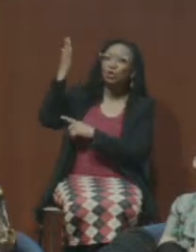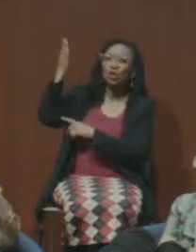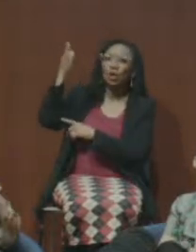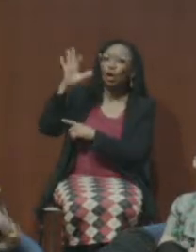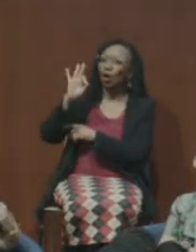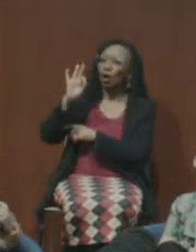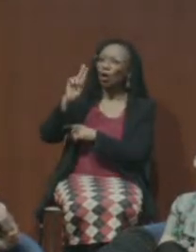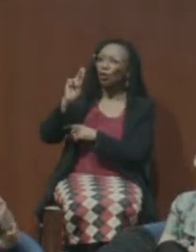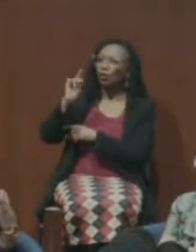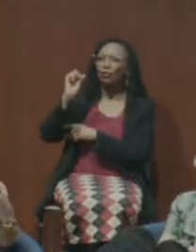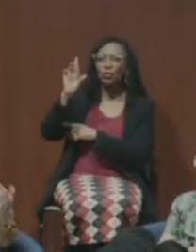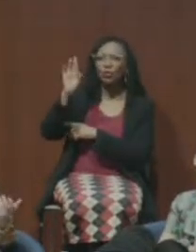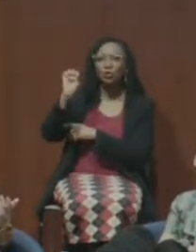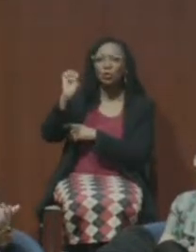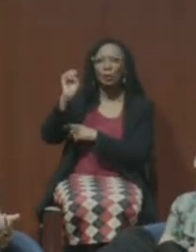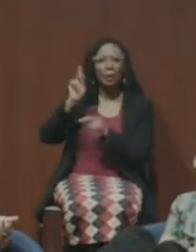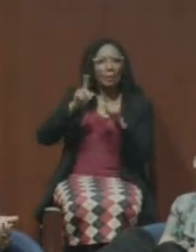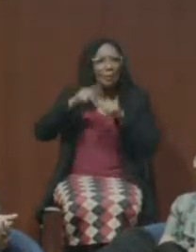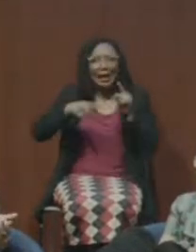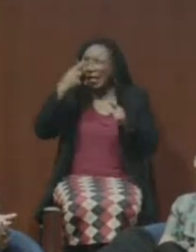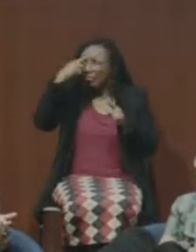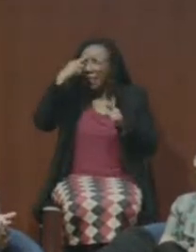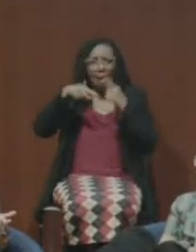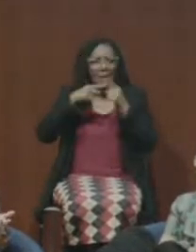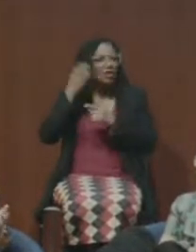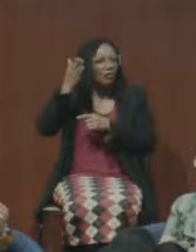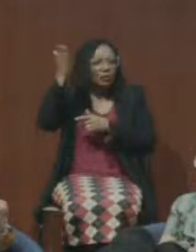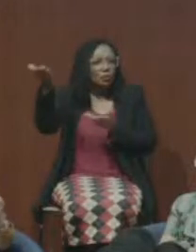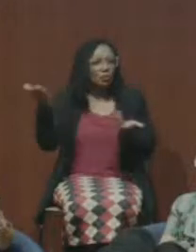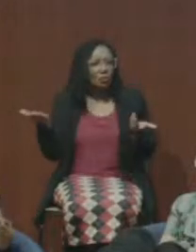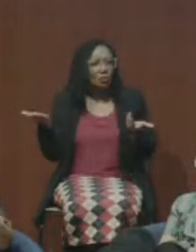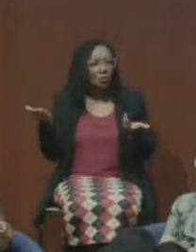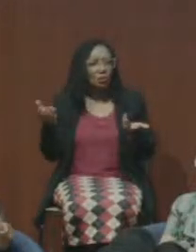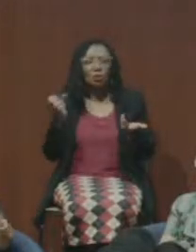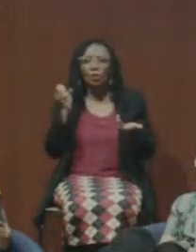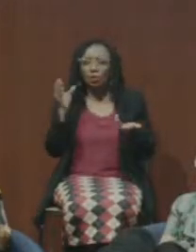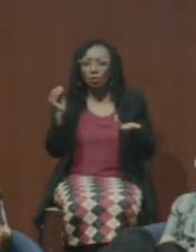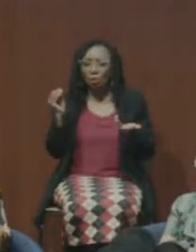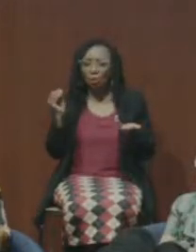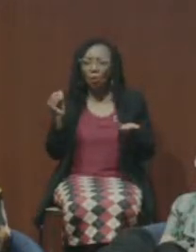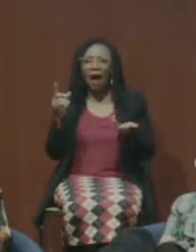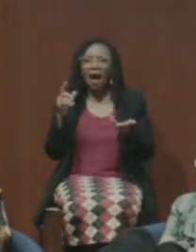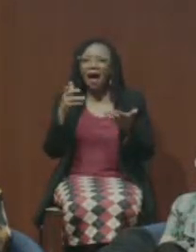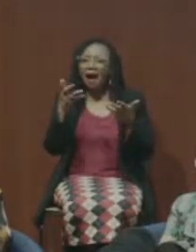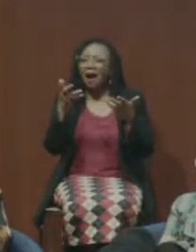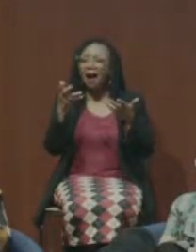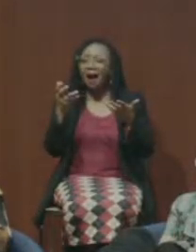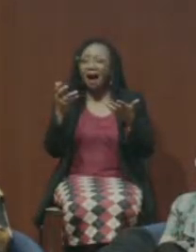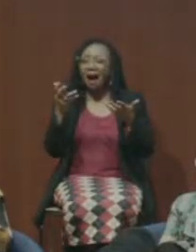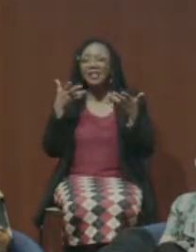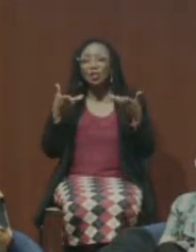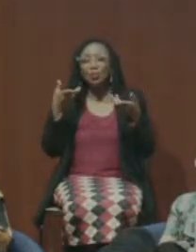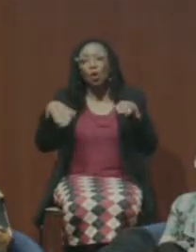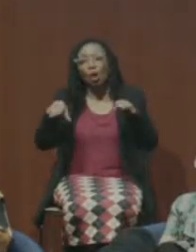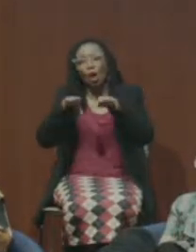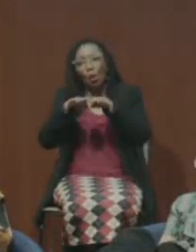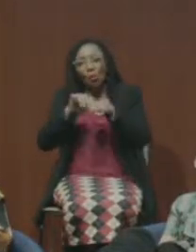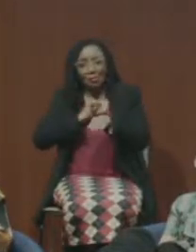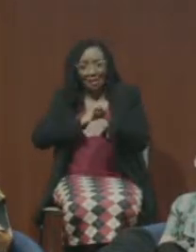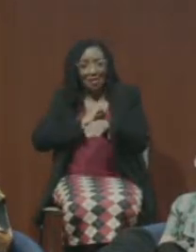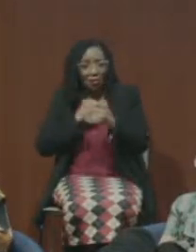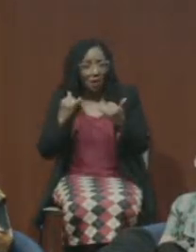are unable to think about the future? So I just want to like end with